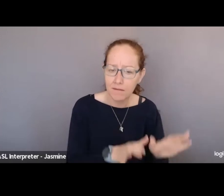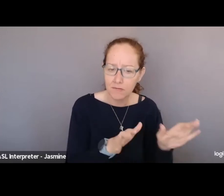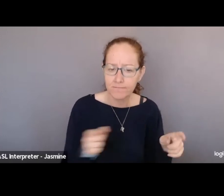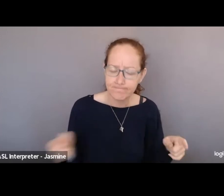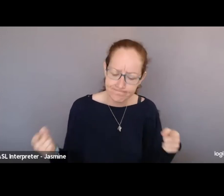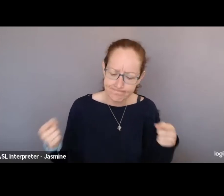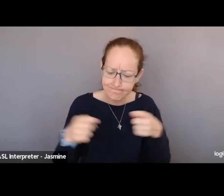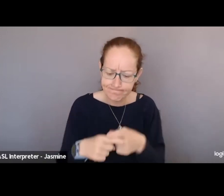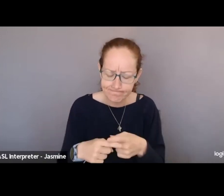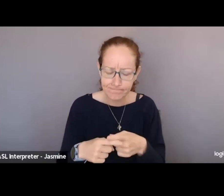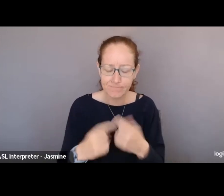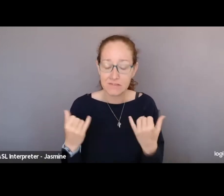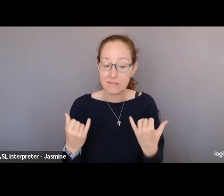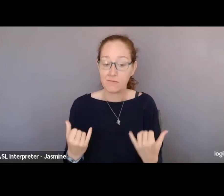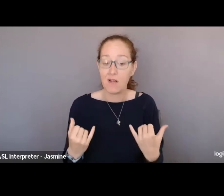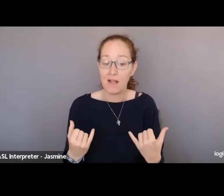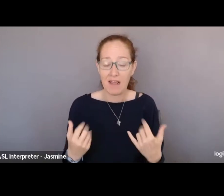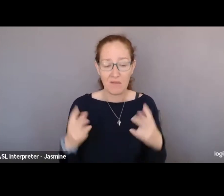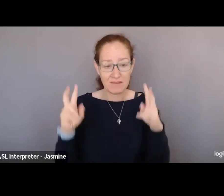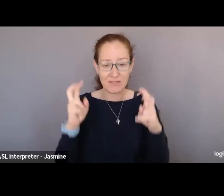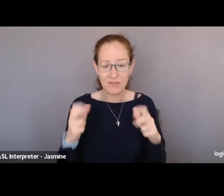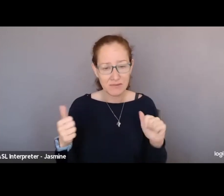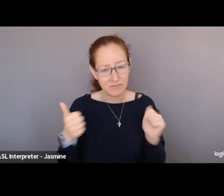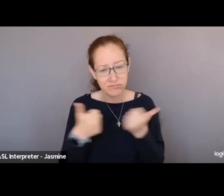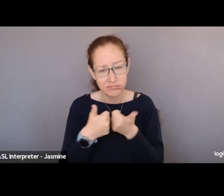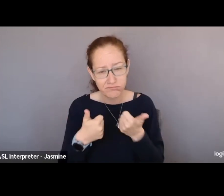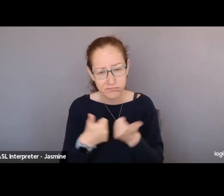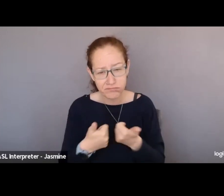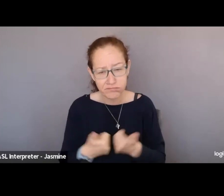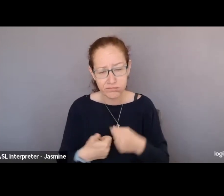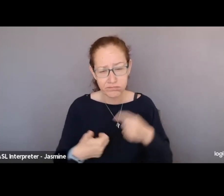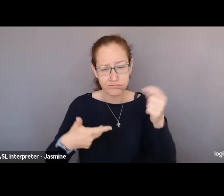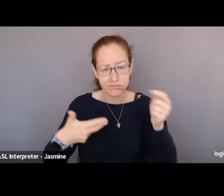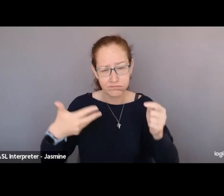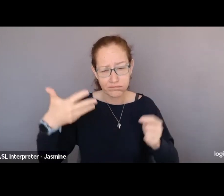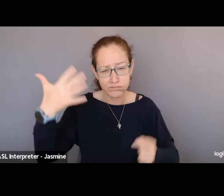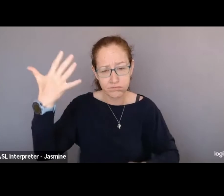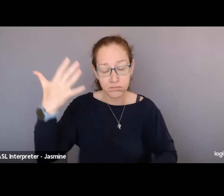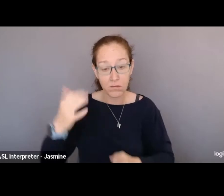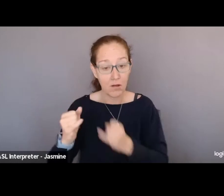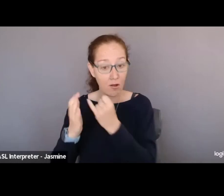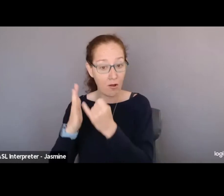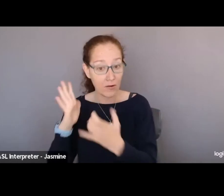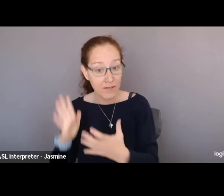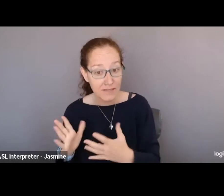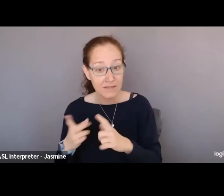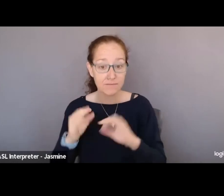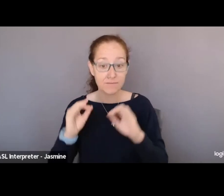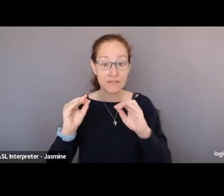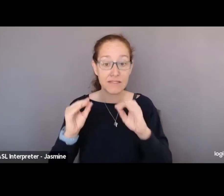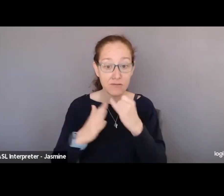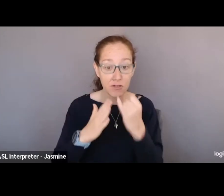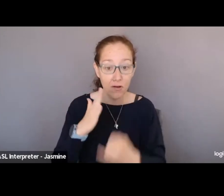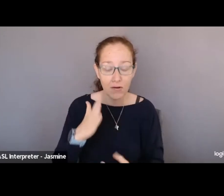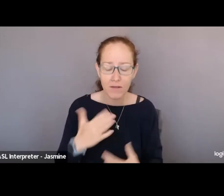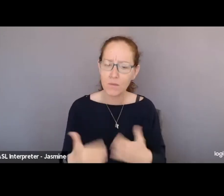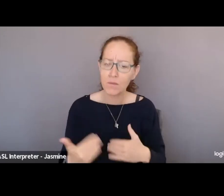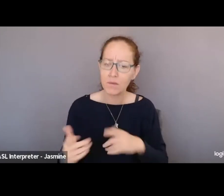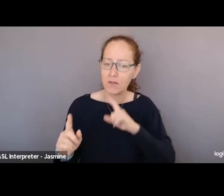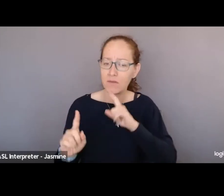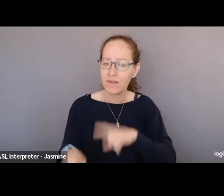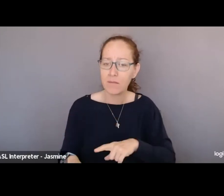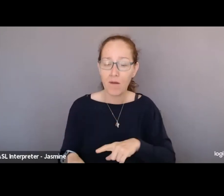us at this time, and artists and teaching artists are responding in creative and compassionate